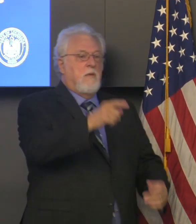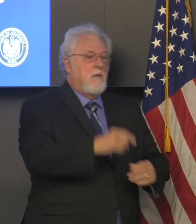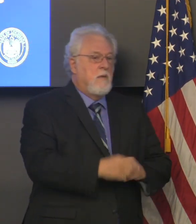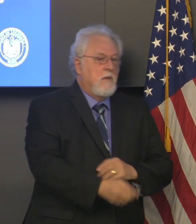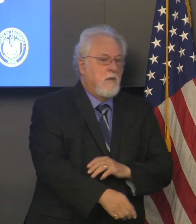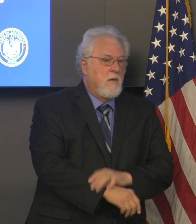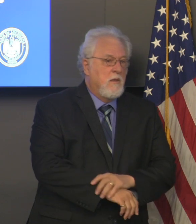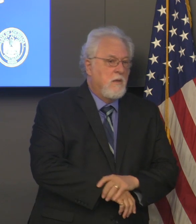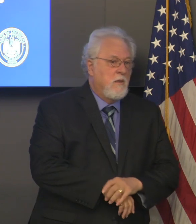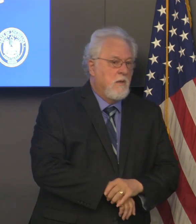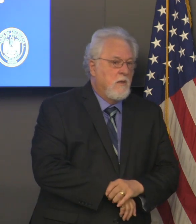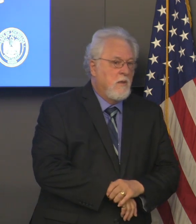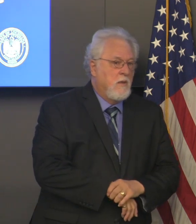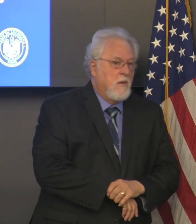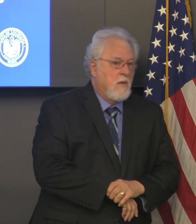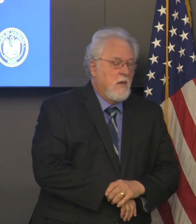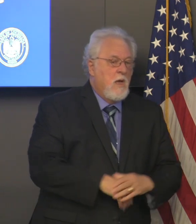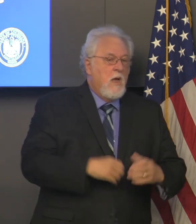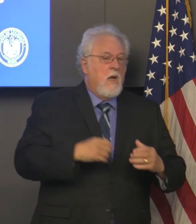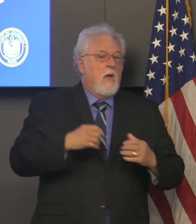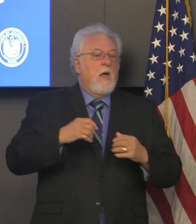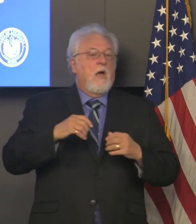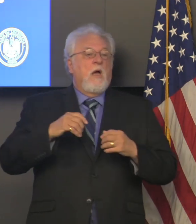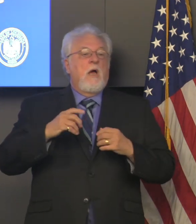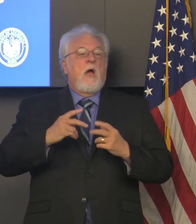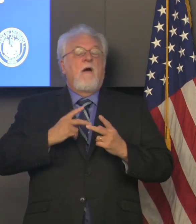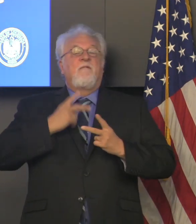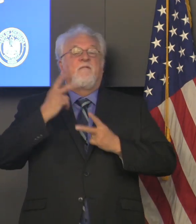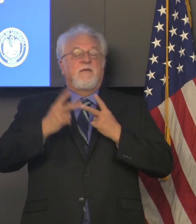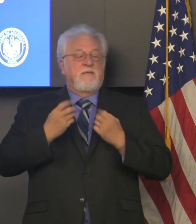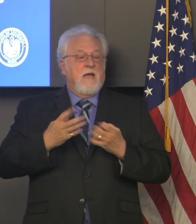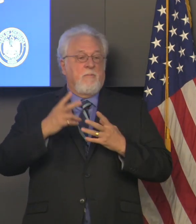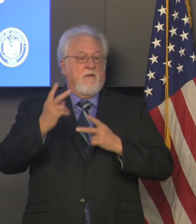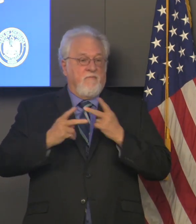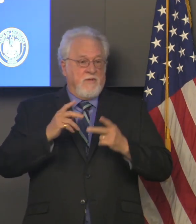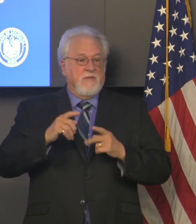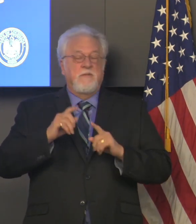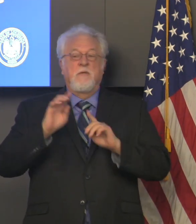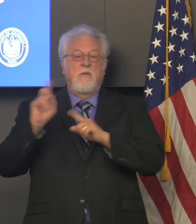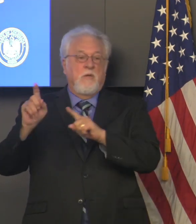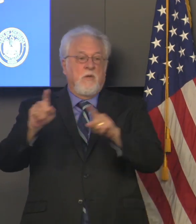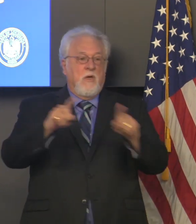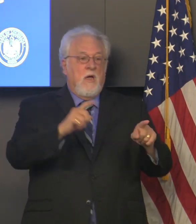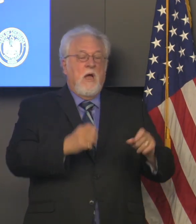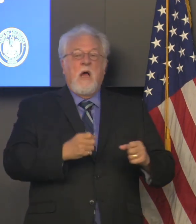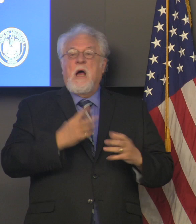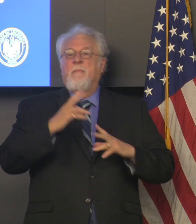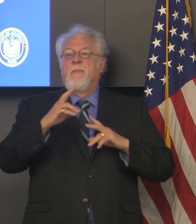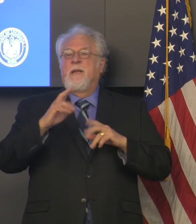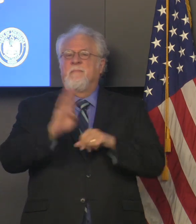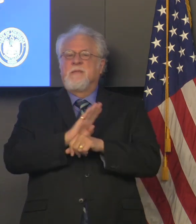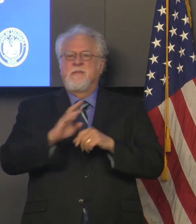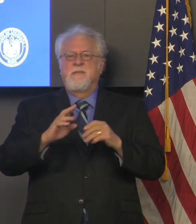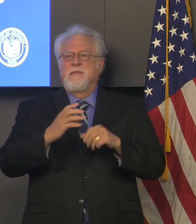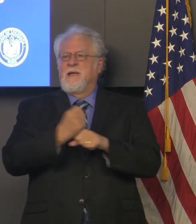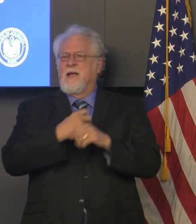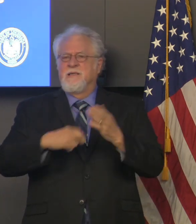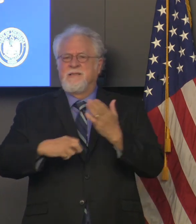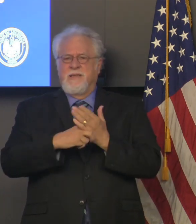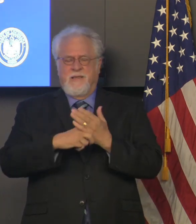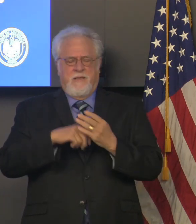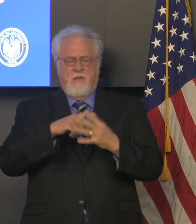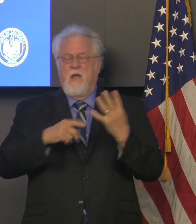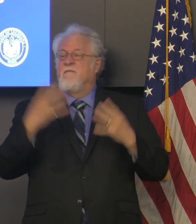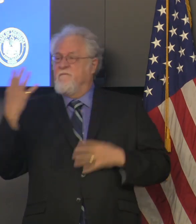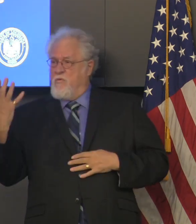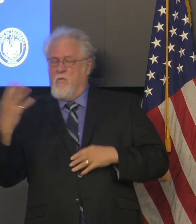How many visits have y'all made to businesses, and how many businesses have received citations or anything besides these four